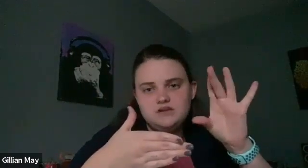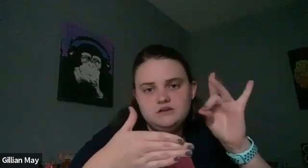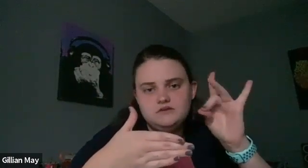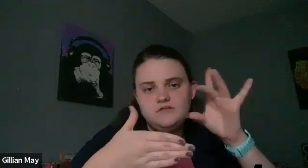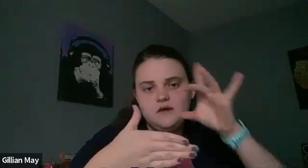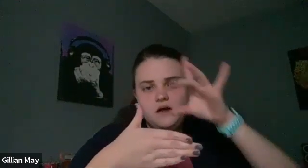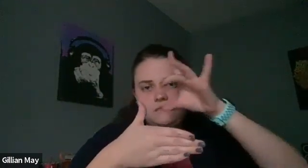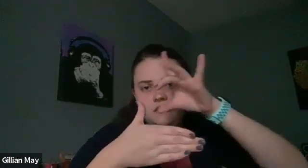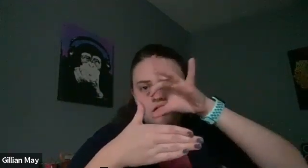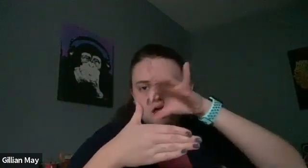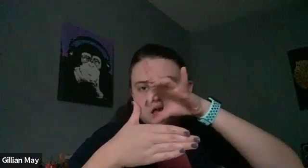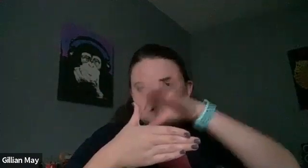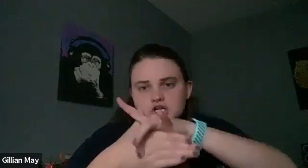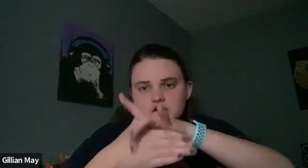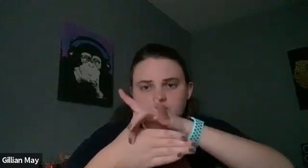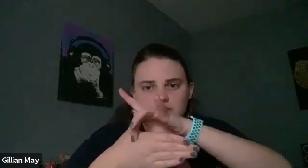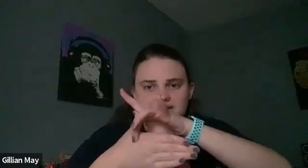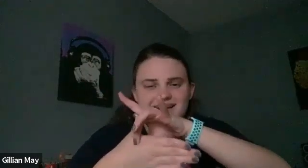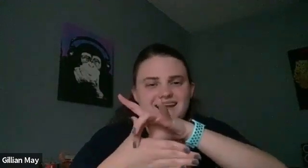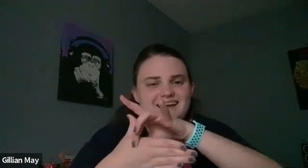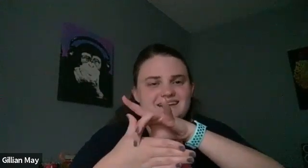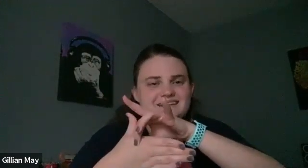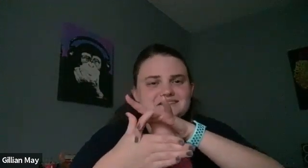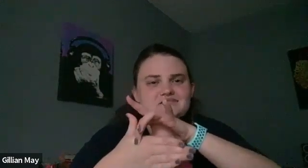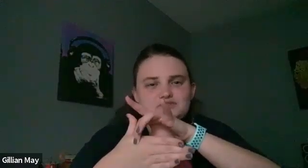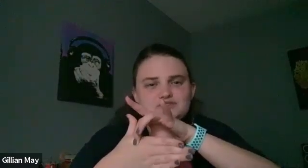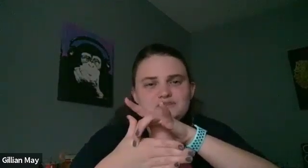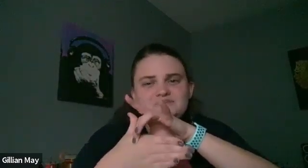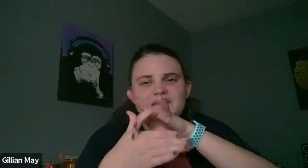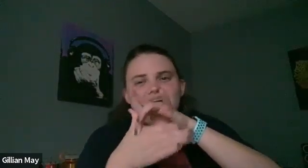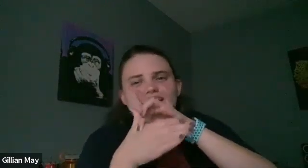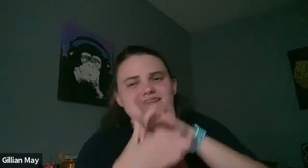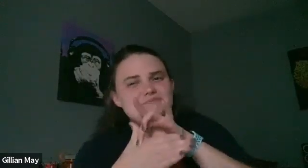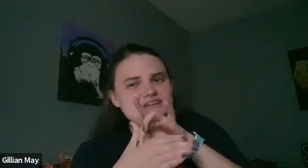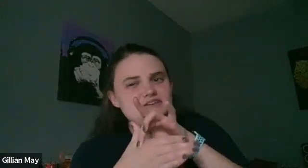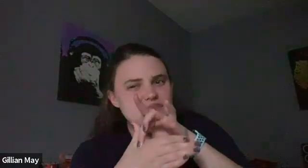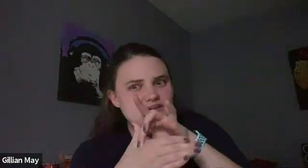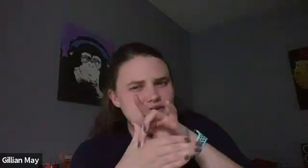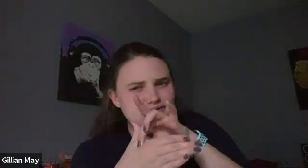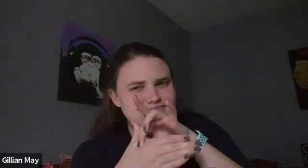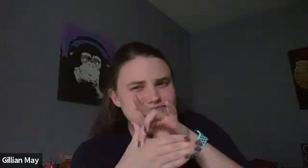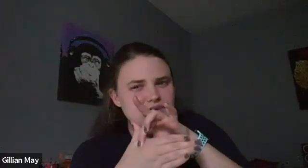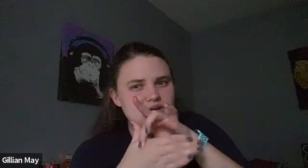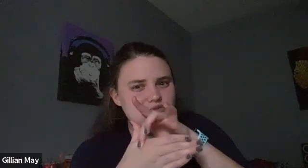and your thumb, and it's going to grab it. And it's a little gruesome. It's like meat on a meat hook in a butcher